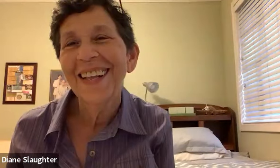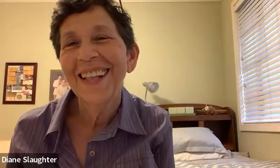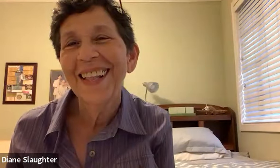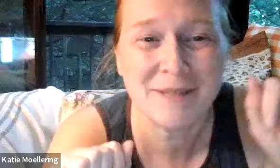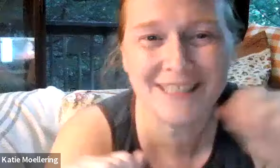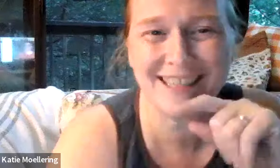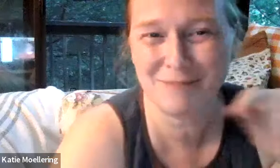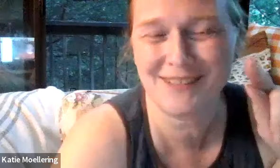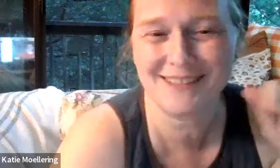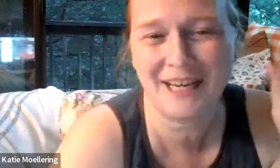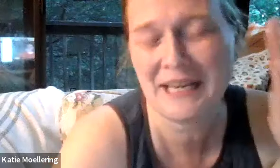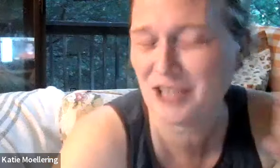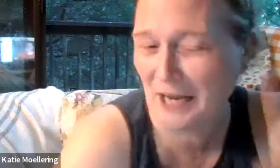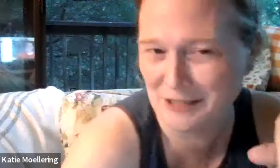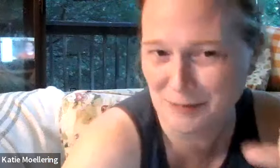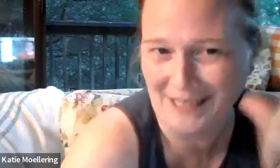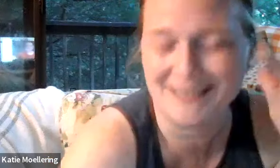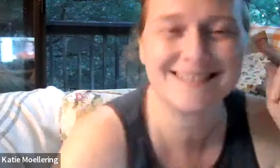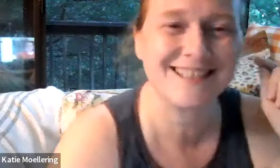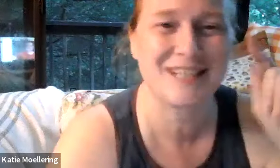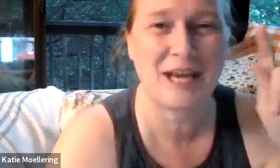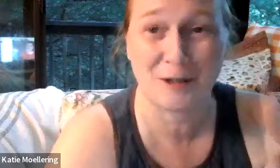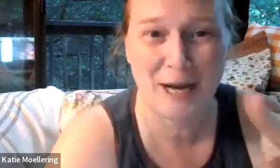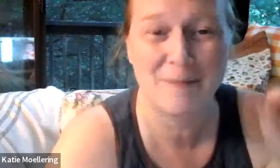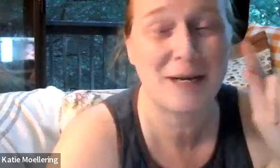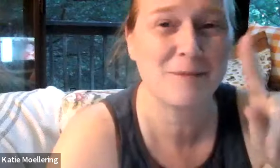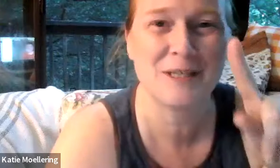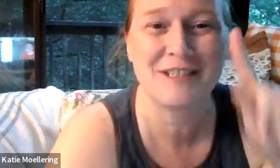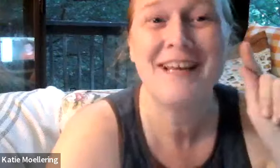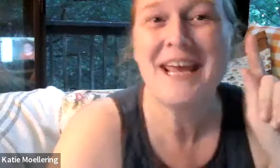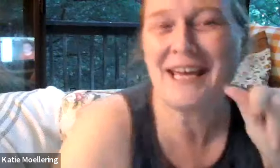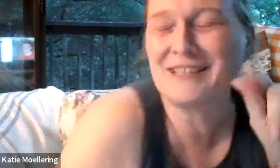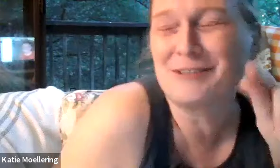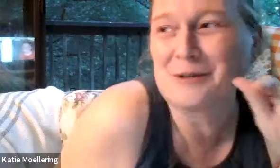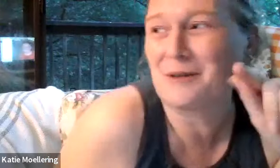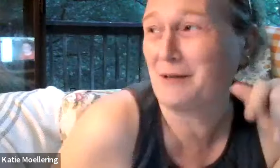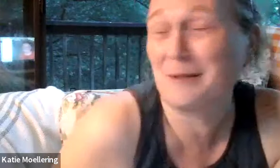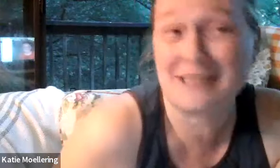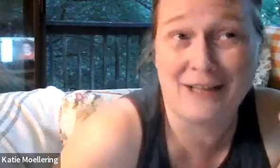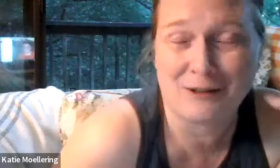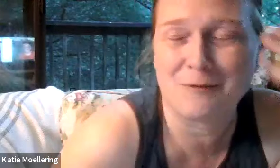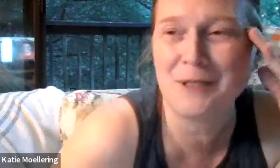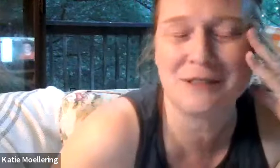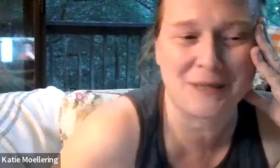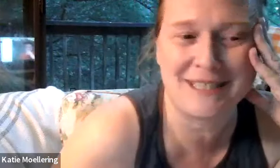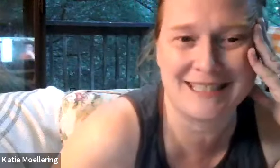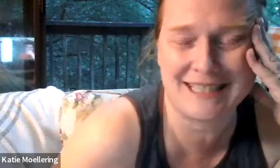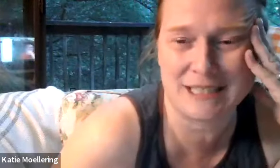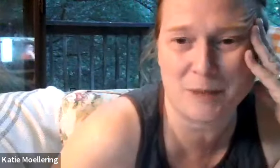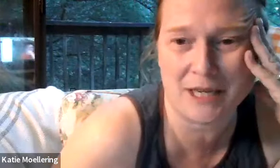Wait, Diane challenged me to sign her name, and I'm going to. And I told her, I was about to tell her, one of the reasons is because